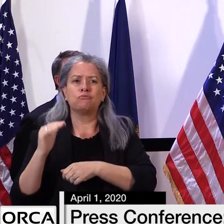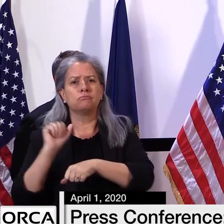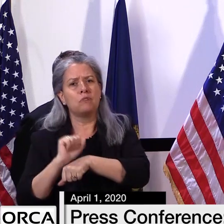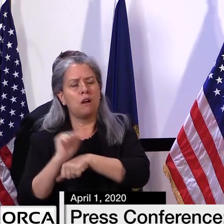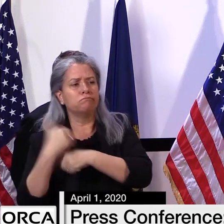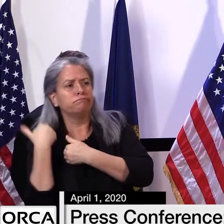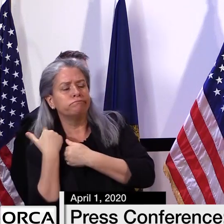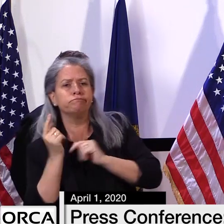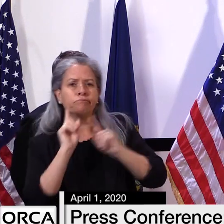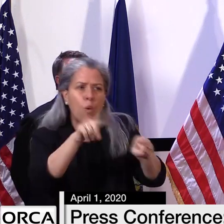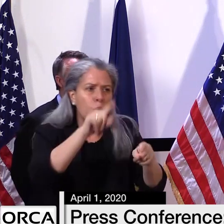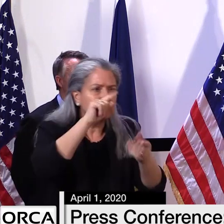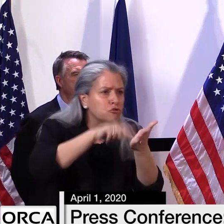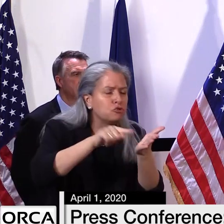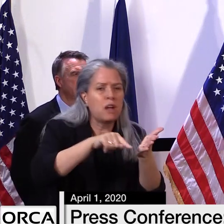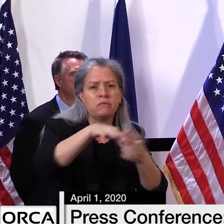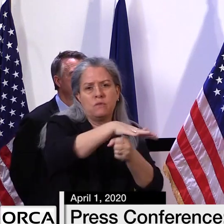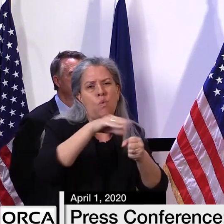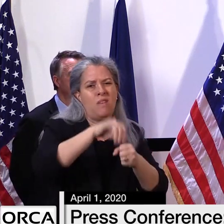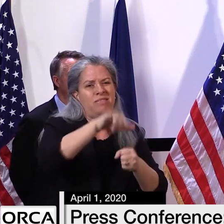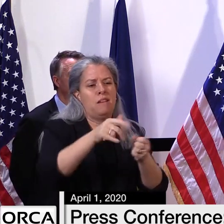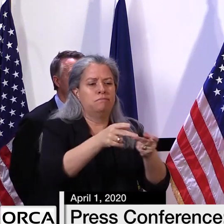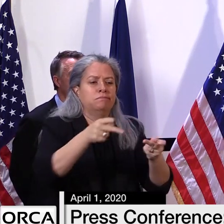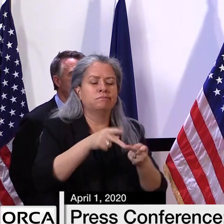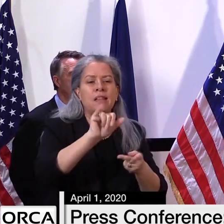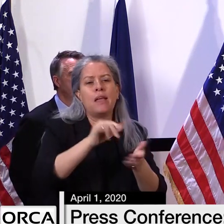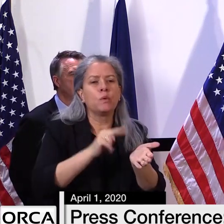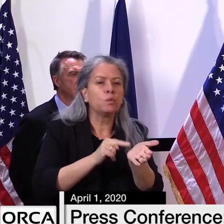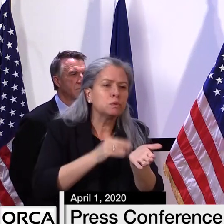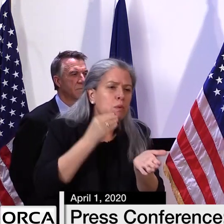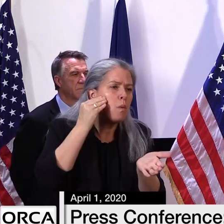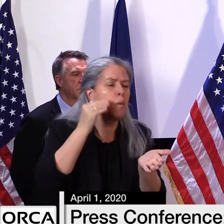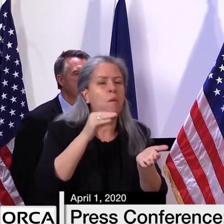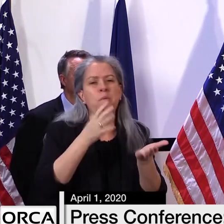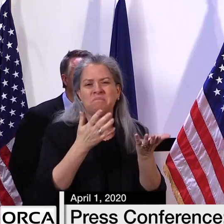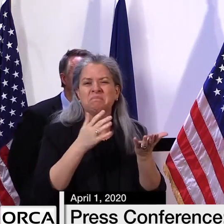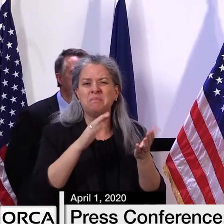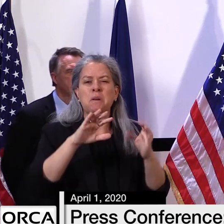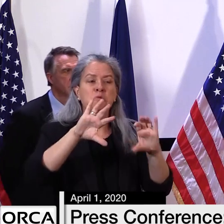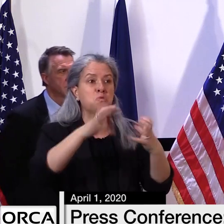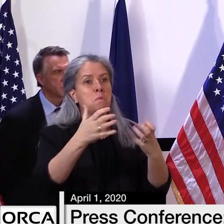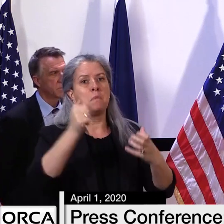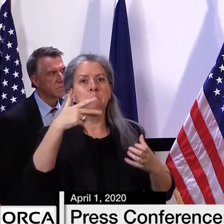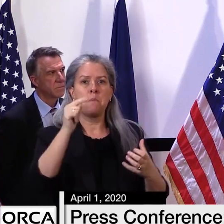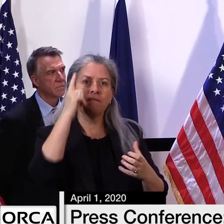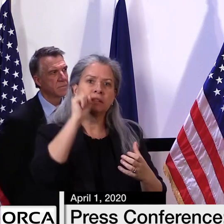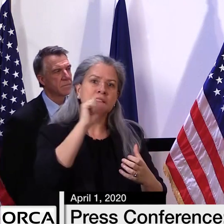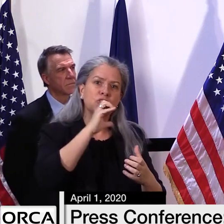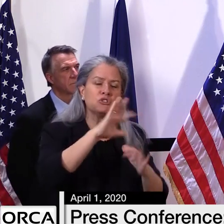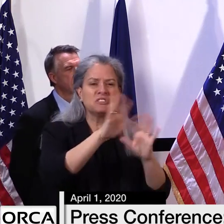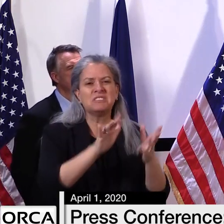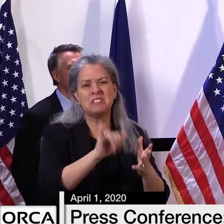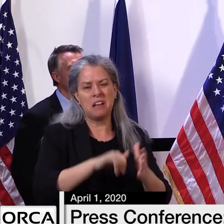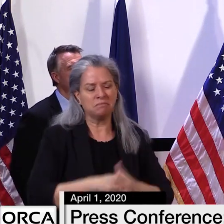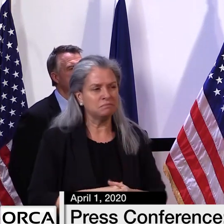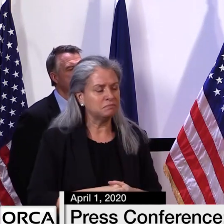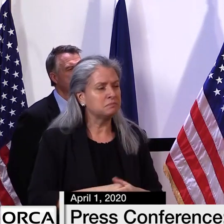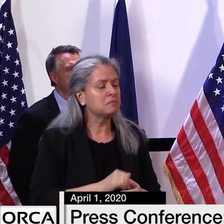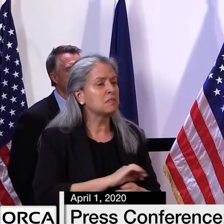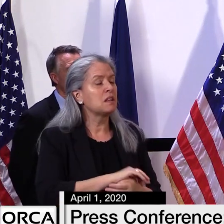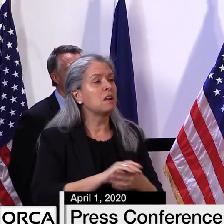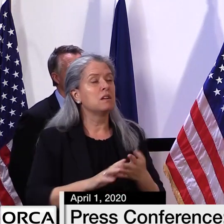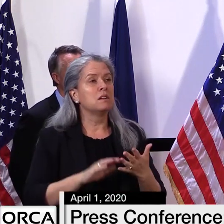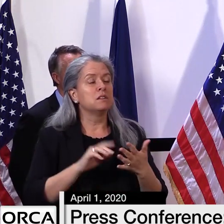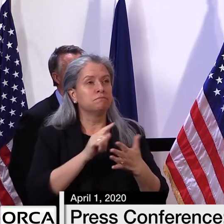Fourth thing is just again to let the public know and to remind my physician, nurse practitioner,